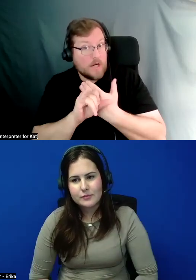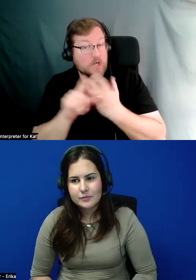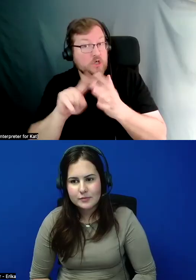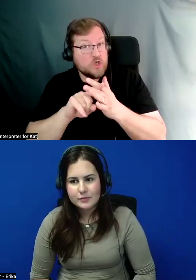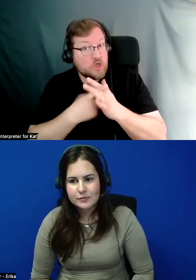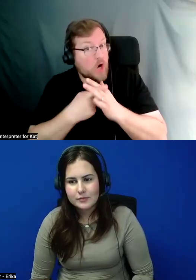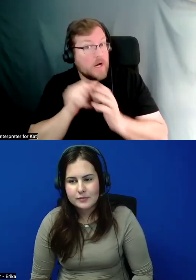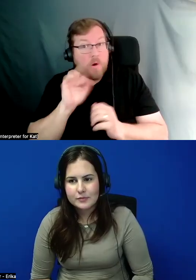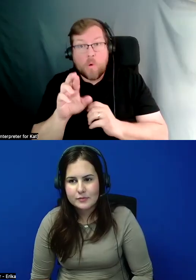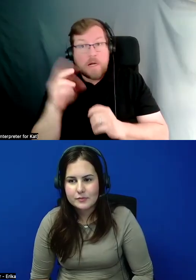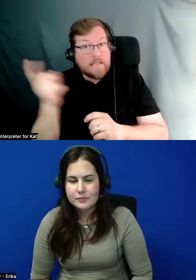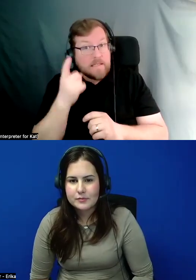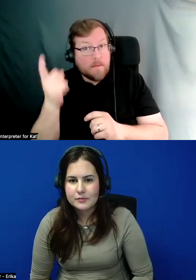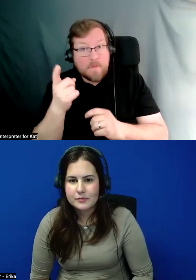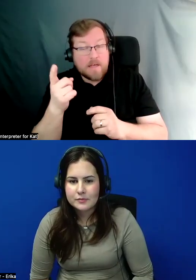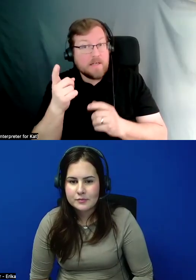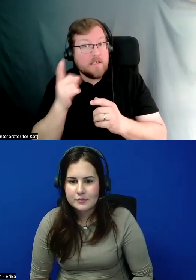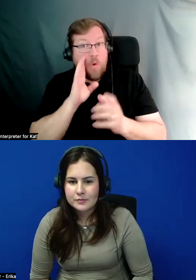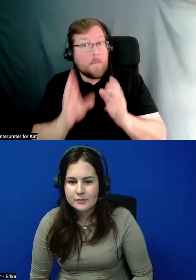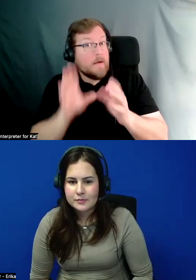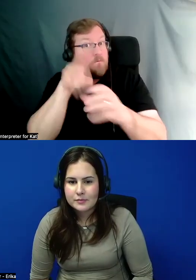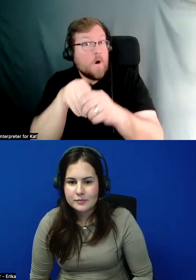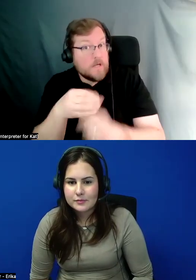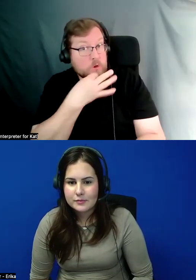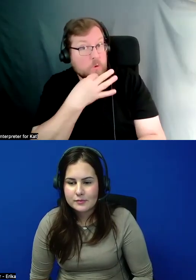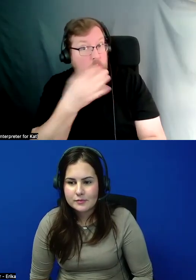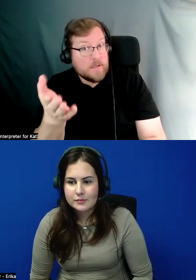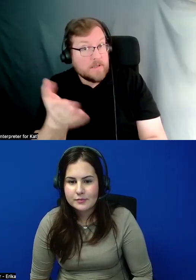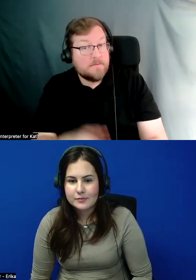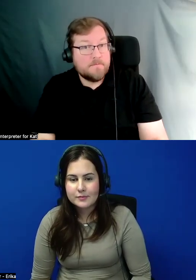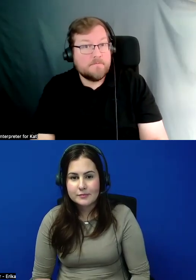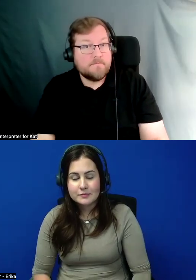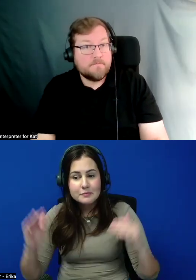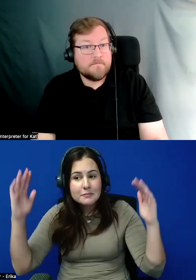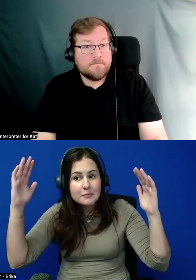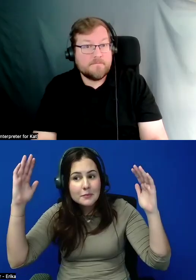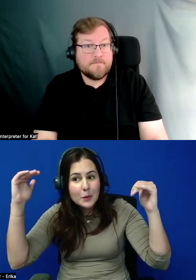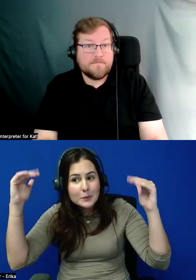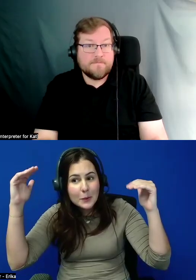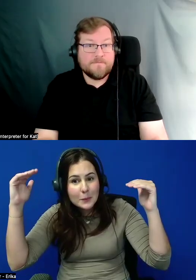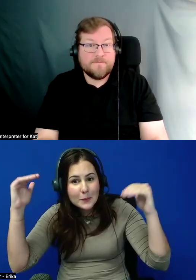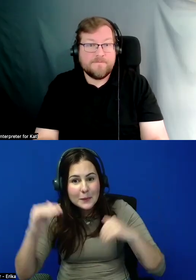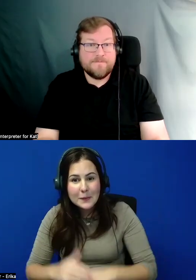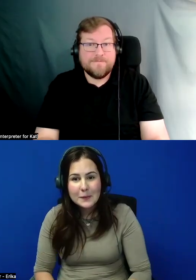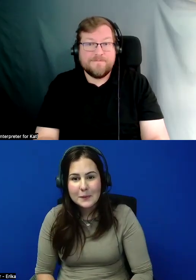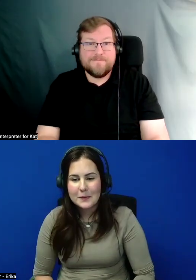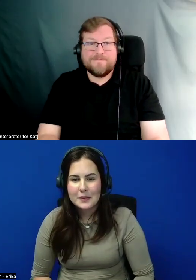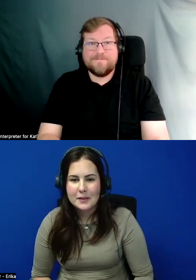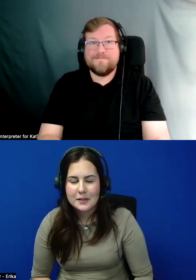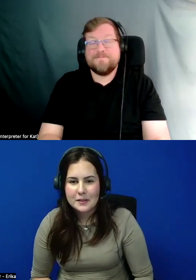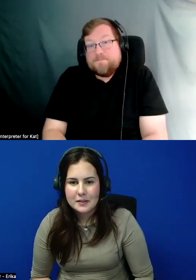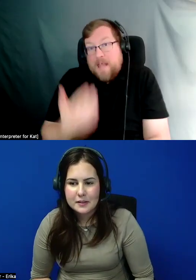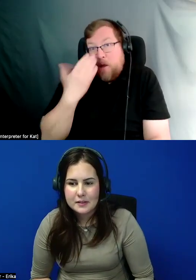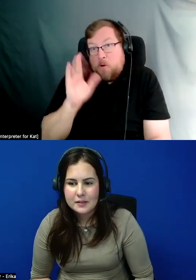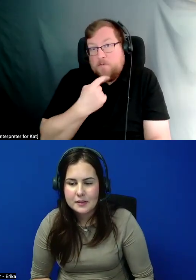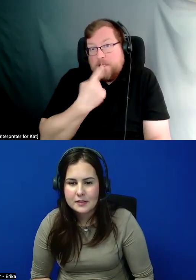for you after direction? I hope so. Okay. So I it's a shot little another quiet one, right but I now. don't.